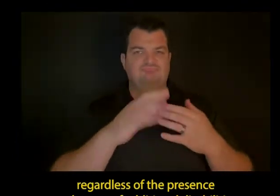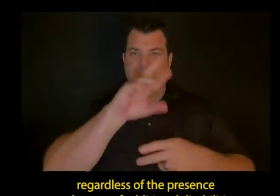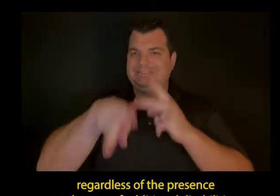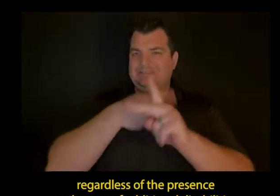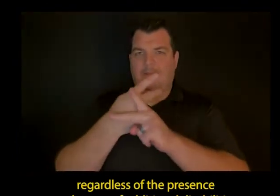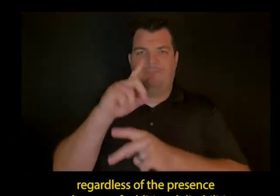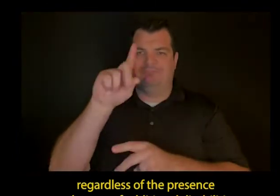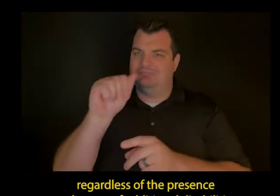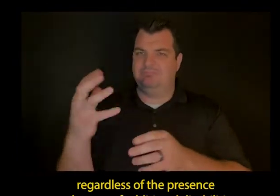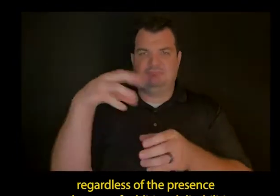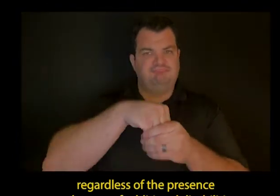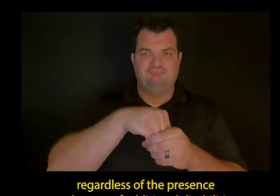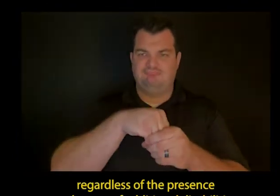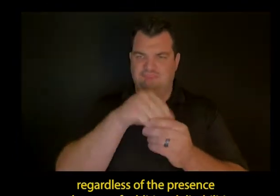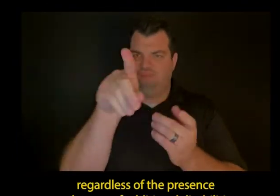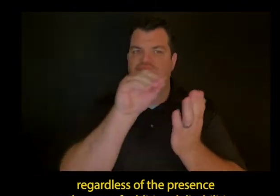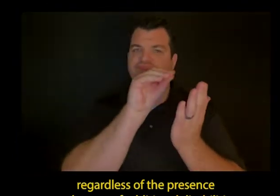additional disabilities.